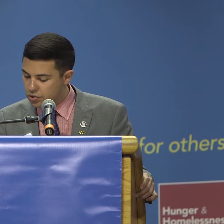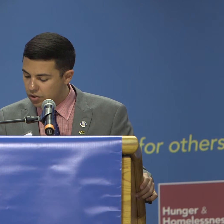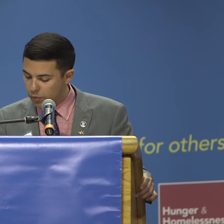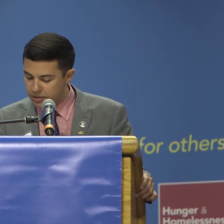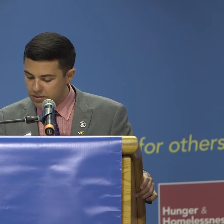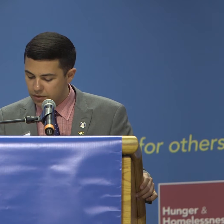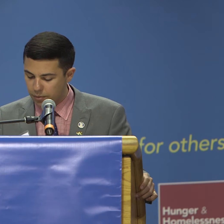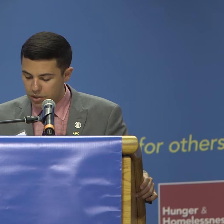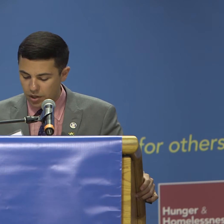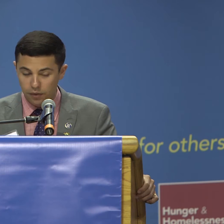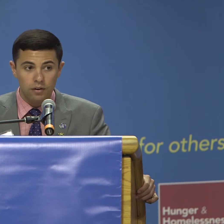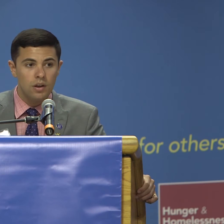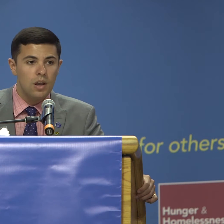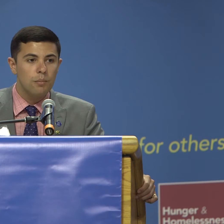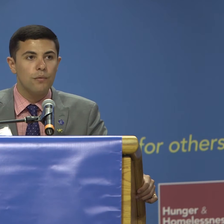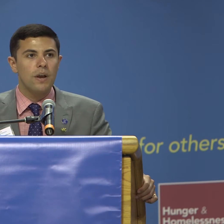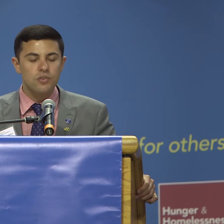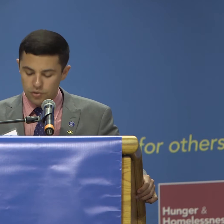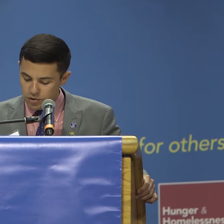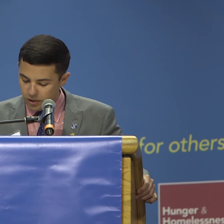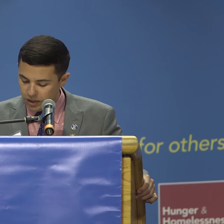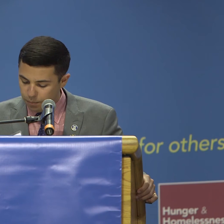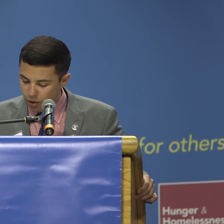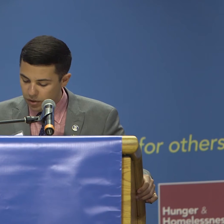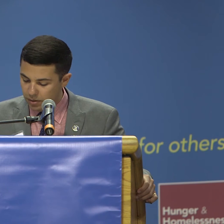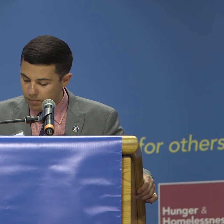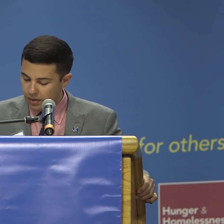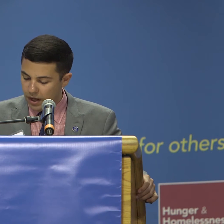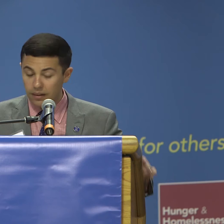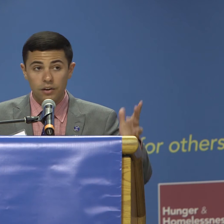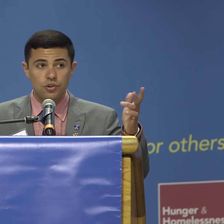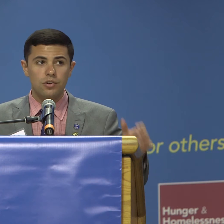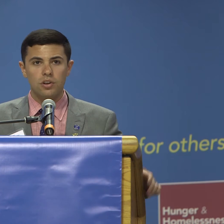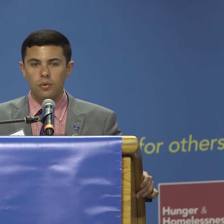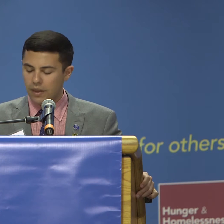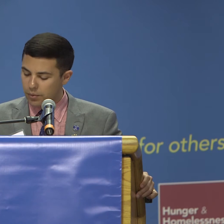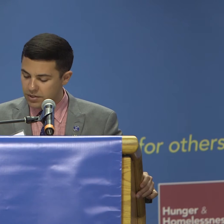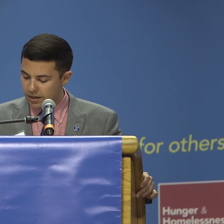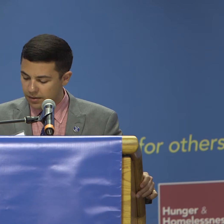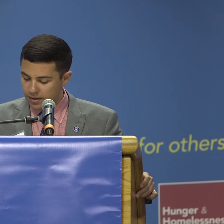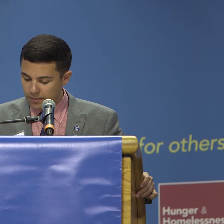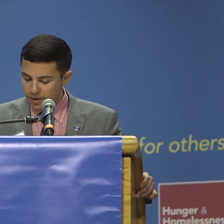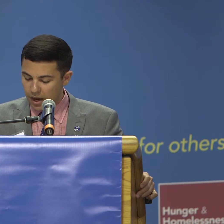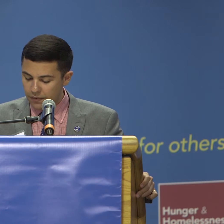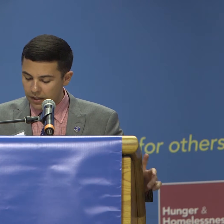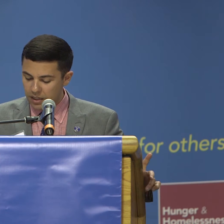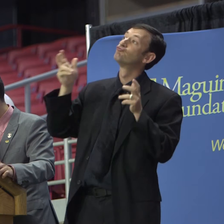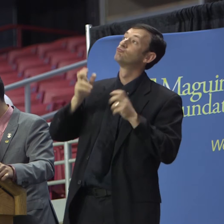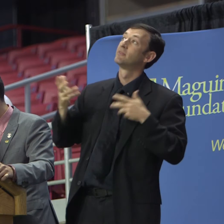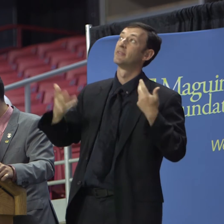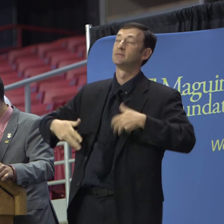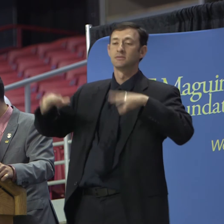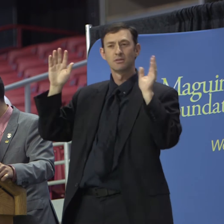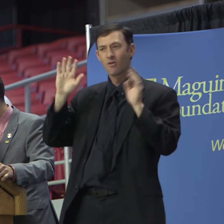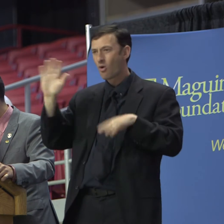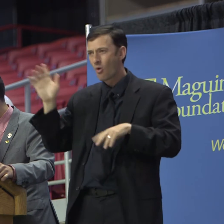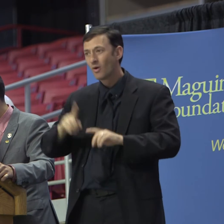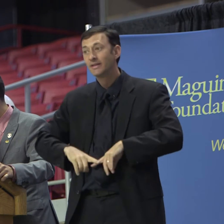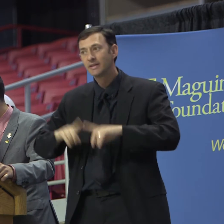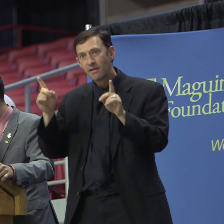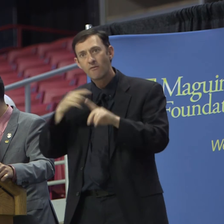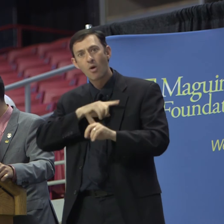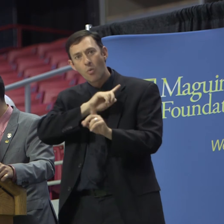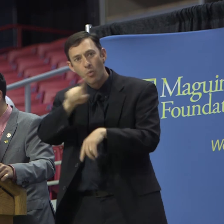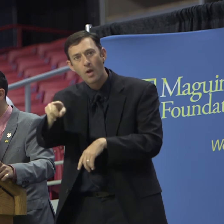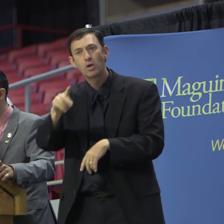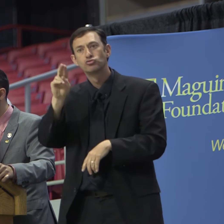professor and the student were distant from each other. Professors stood at the podium and lectured to you, and that was it. I found that to be very different when I visited